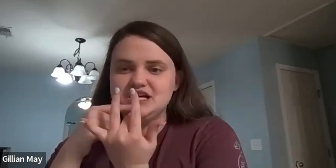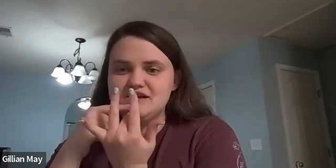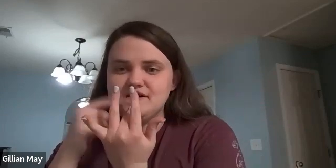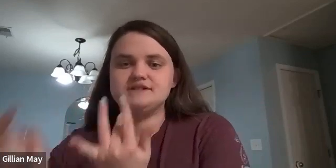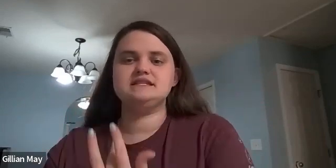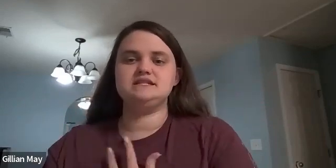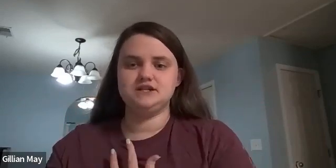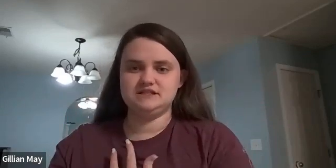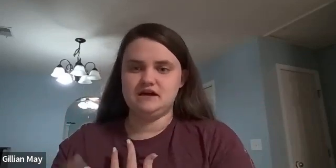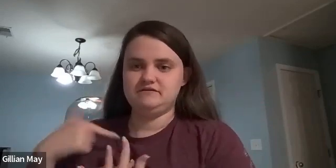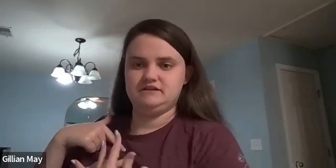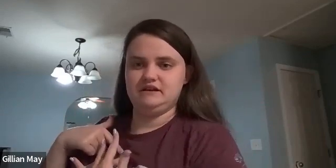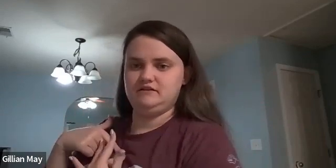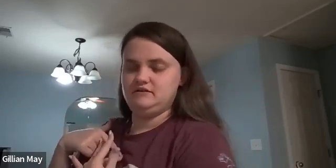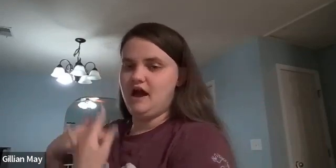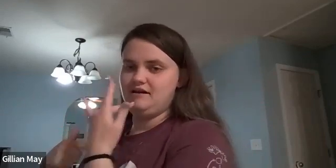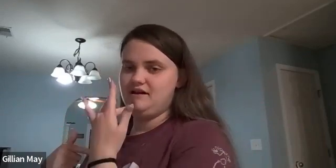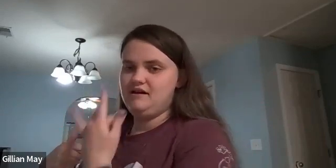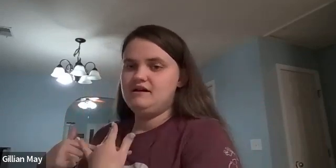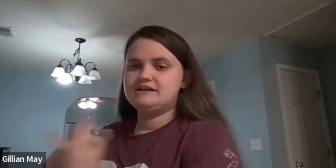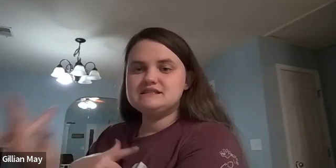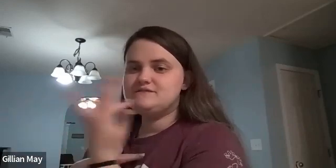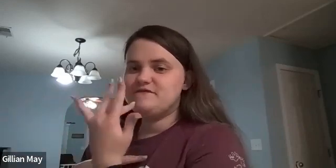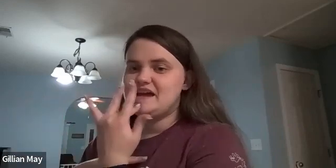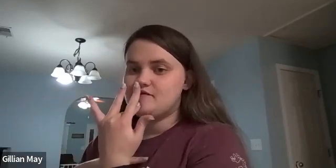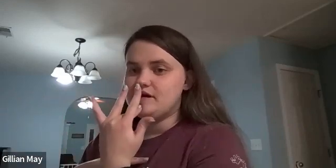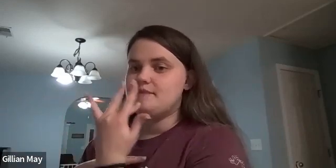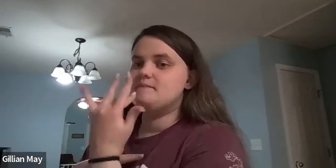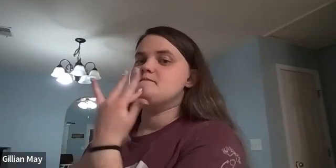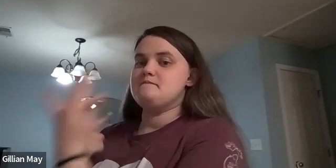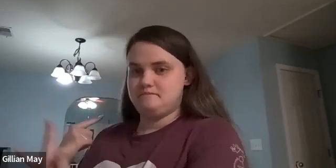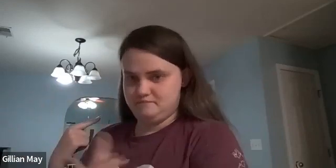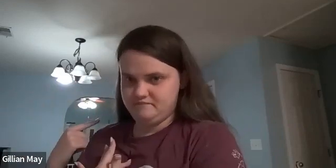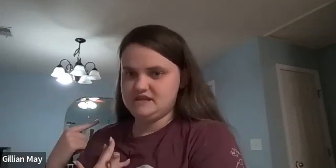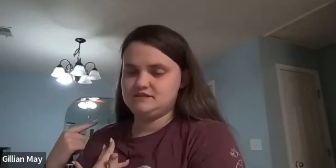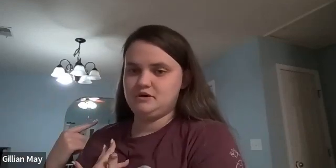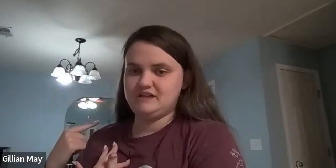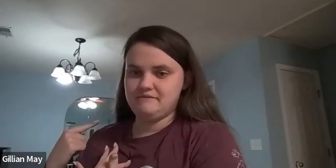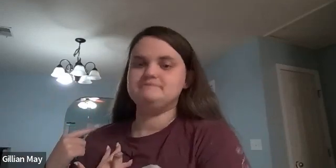chin first, then to yourself. To like, yeah. Because this is favorite. This is birthday.